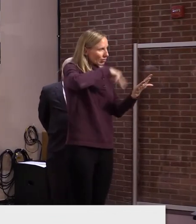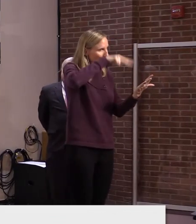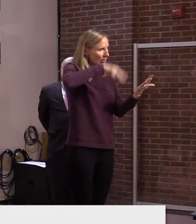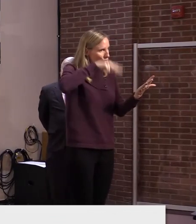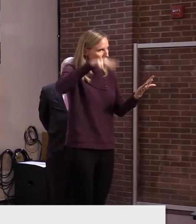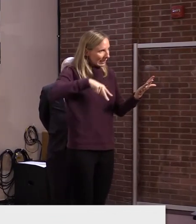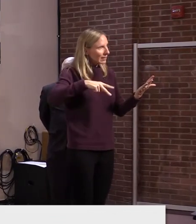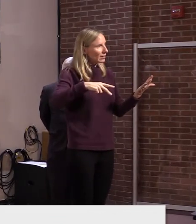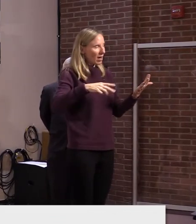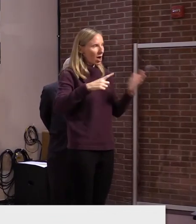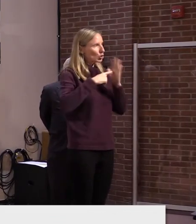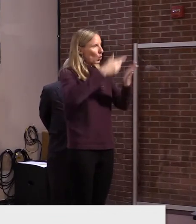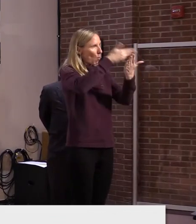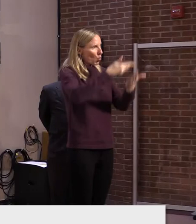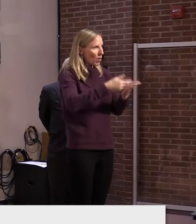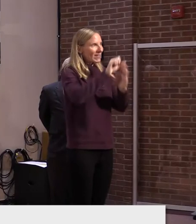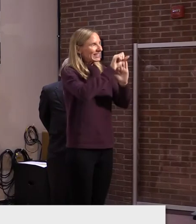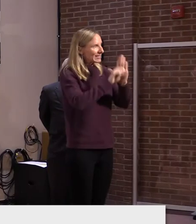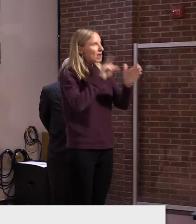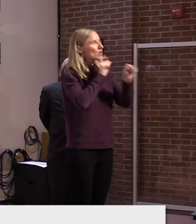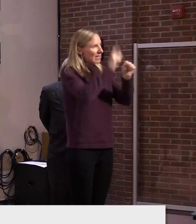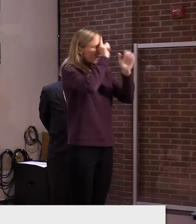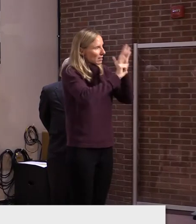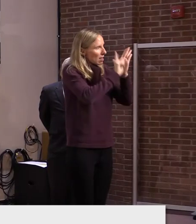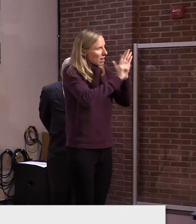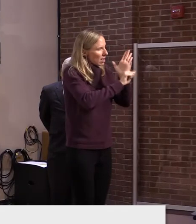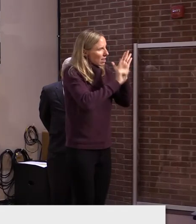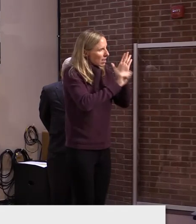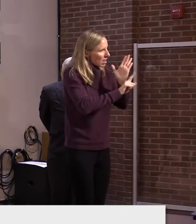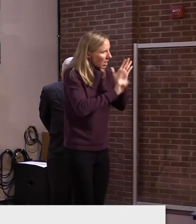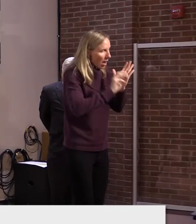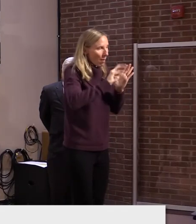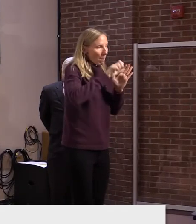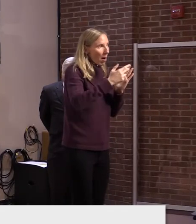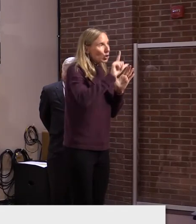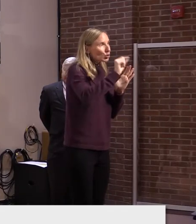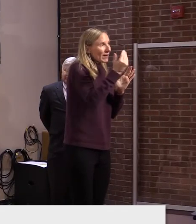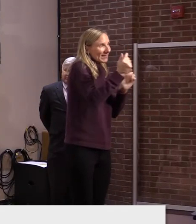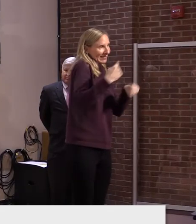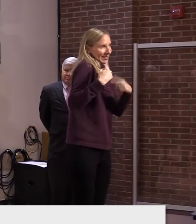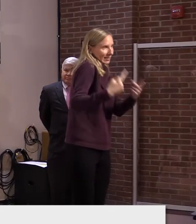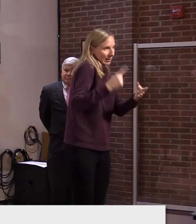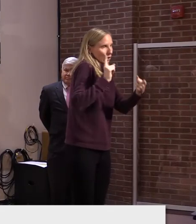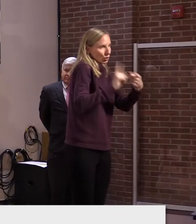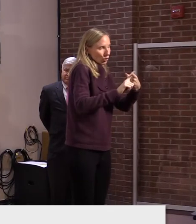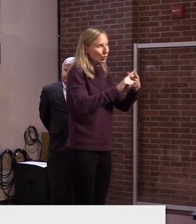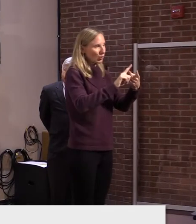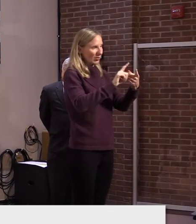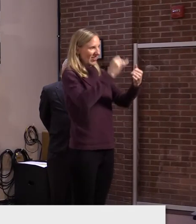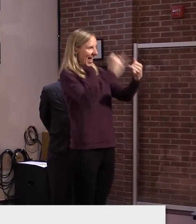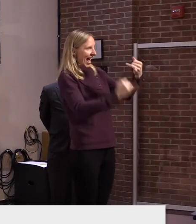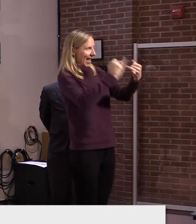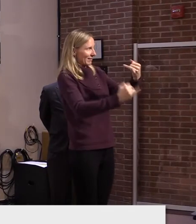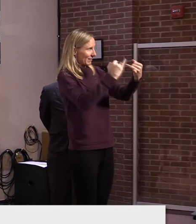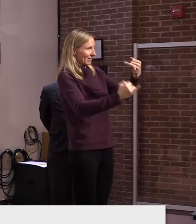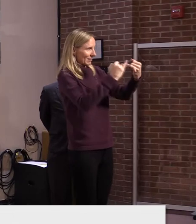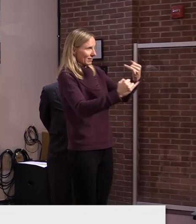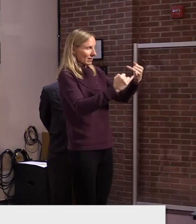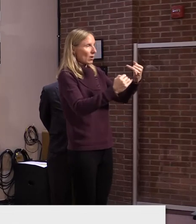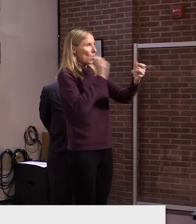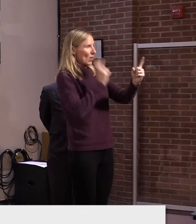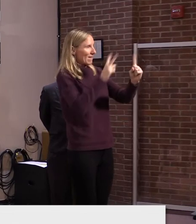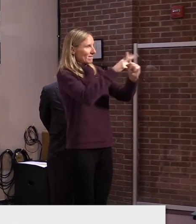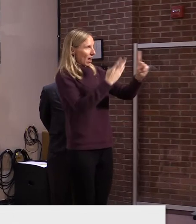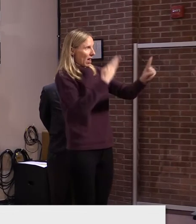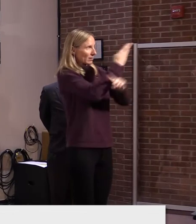the state was actively investigating from March 2015 through the end of the time period when we